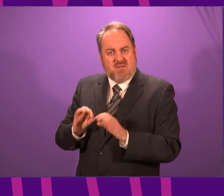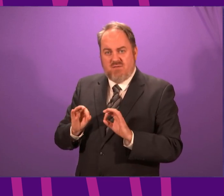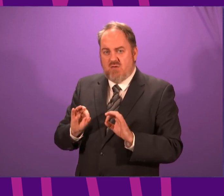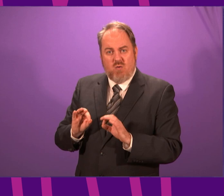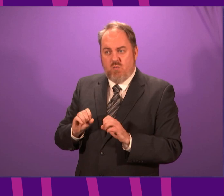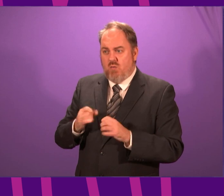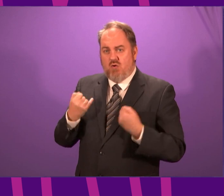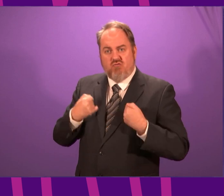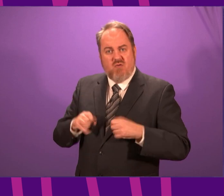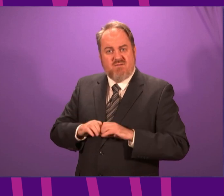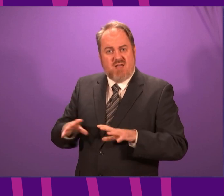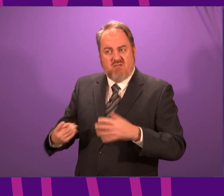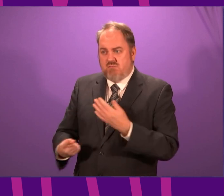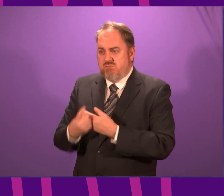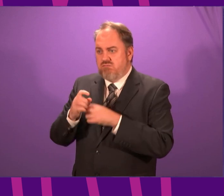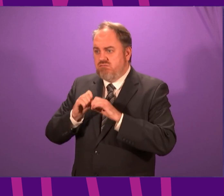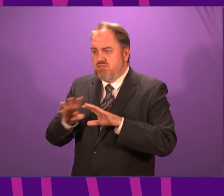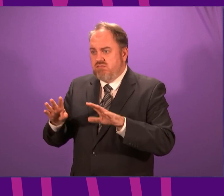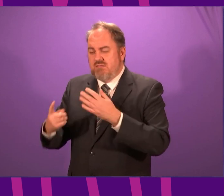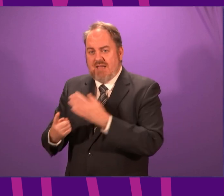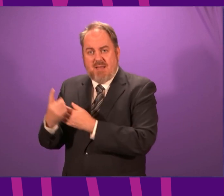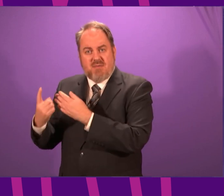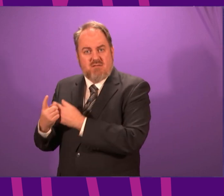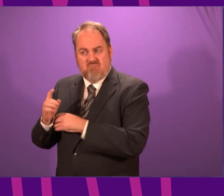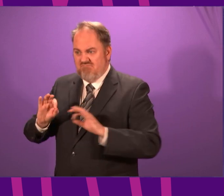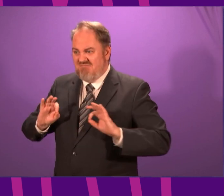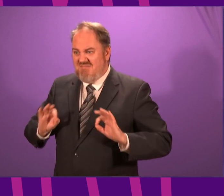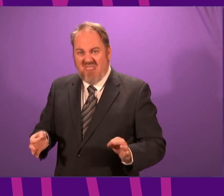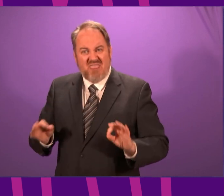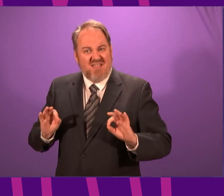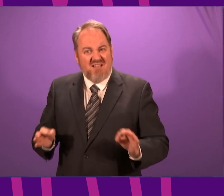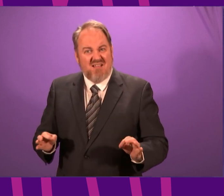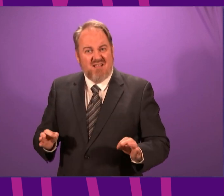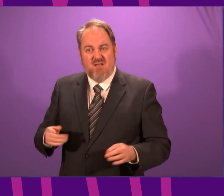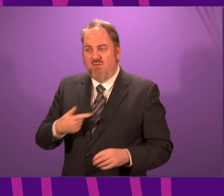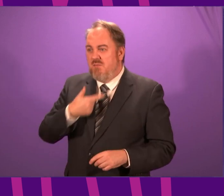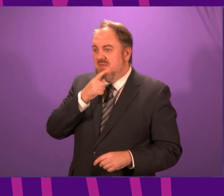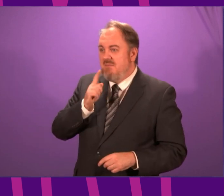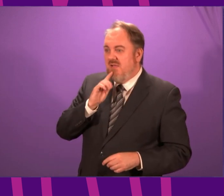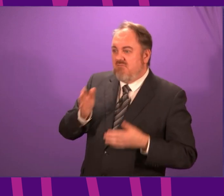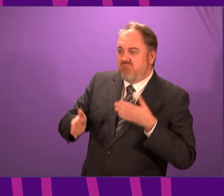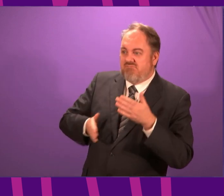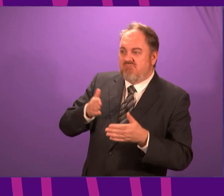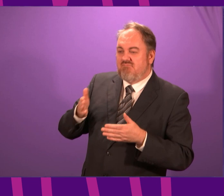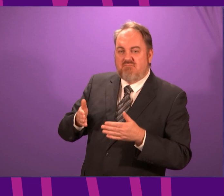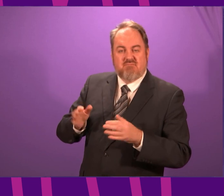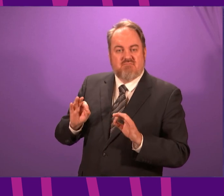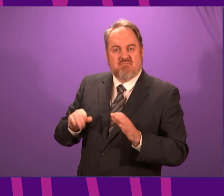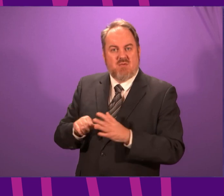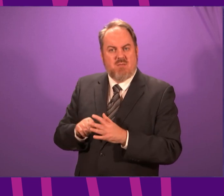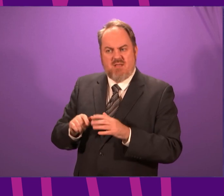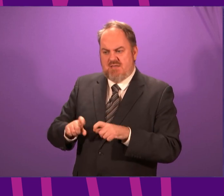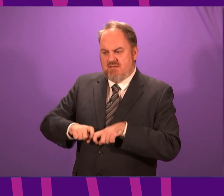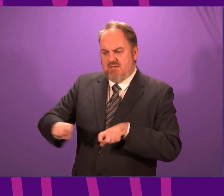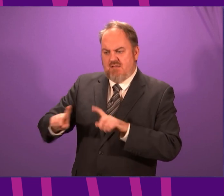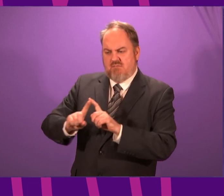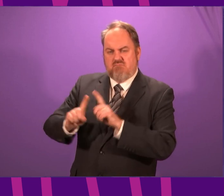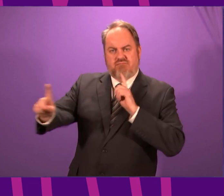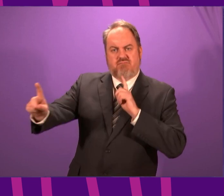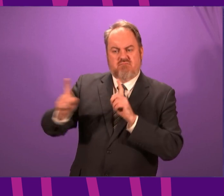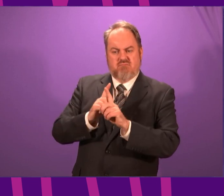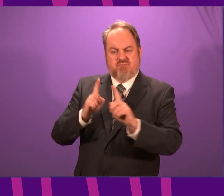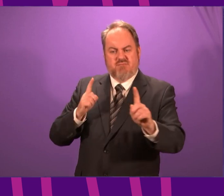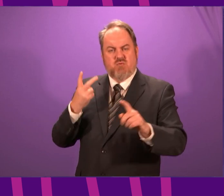COVID outbreaks, no concerns arising from multi-visits made by regulatory bodies, operate at 2 metre